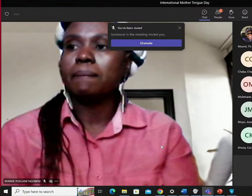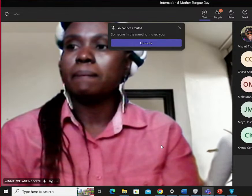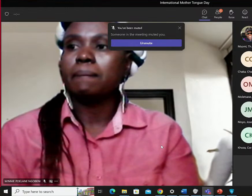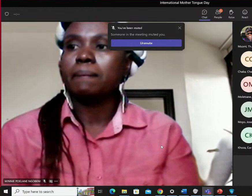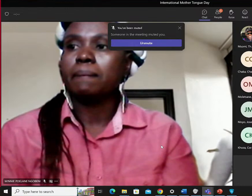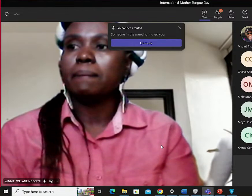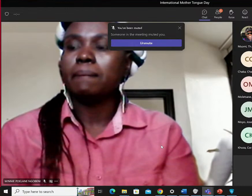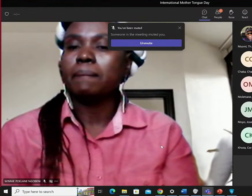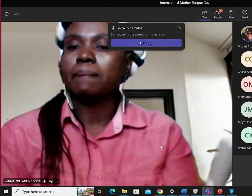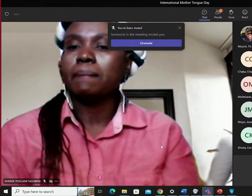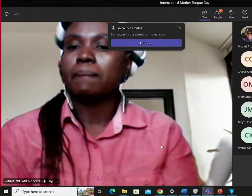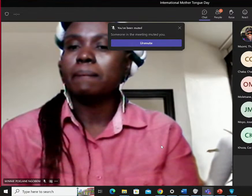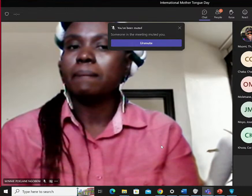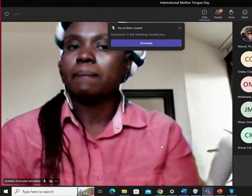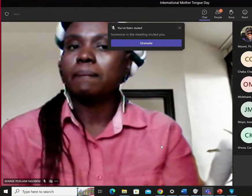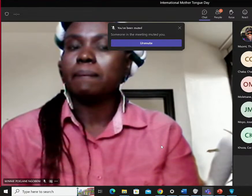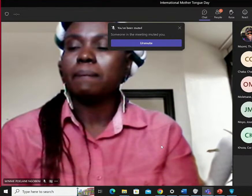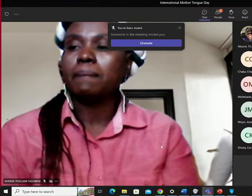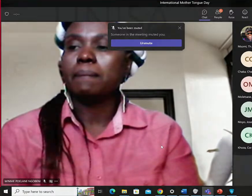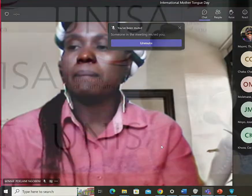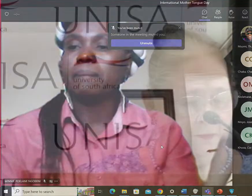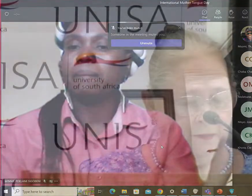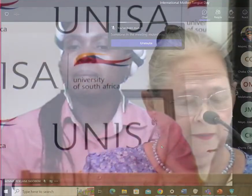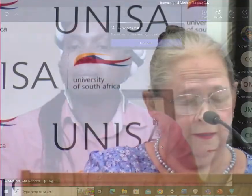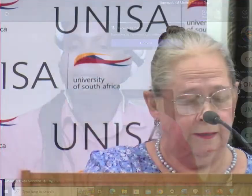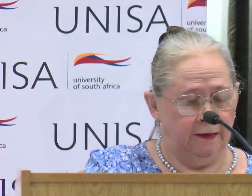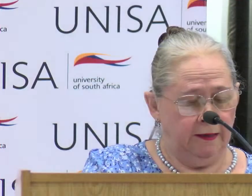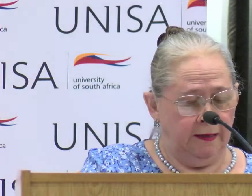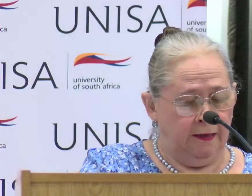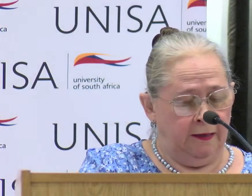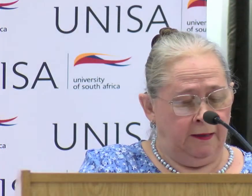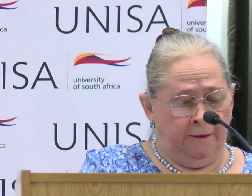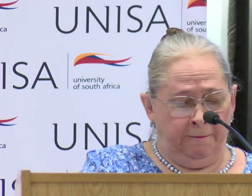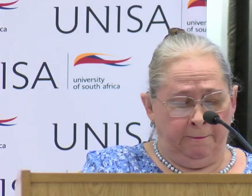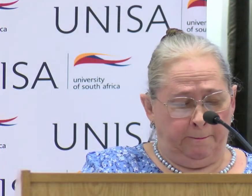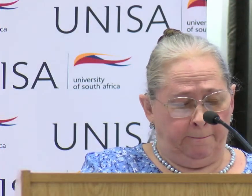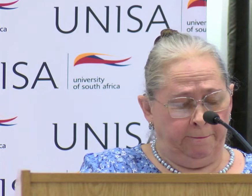It differs, natural sign language.